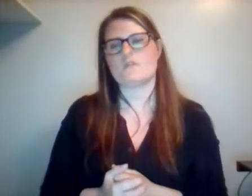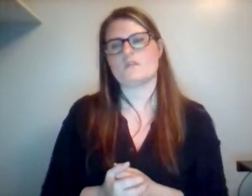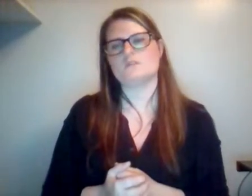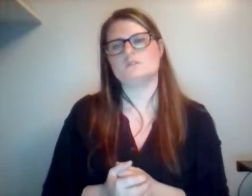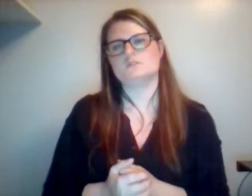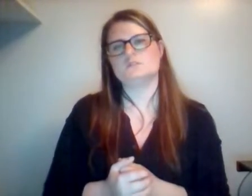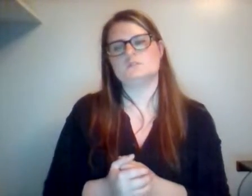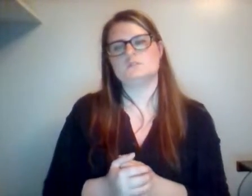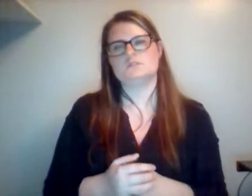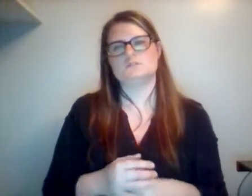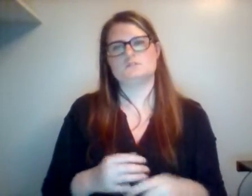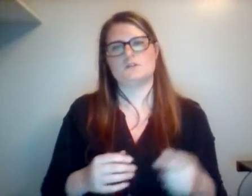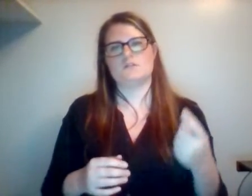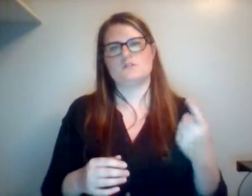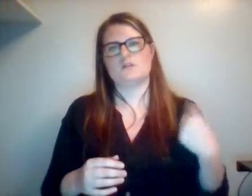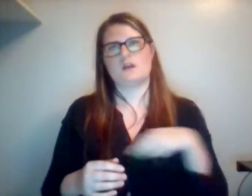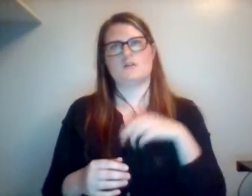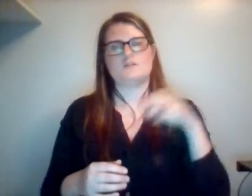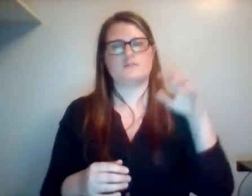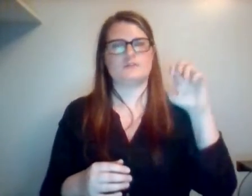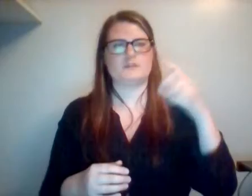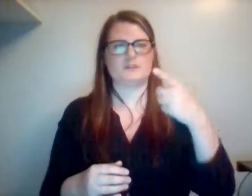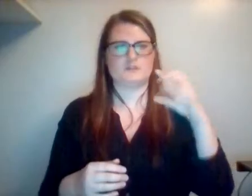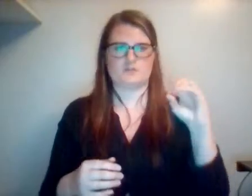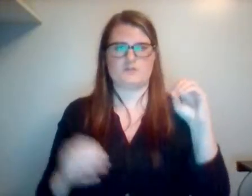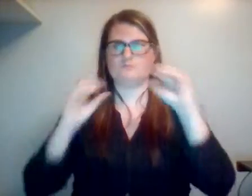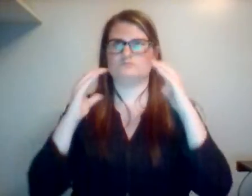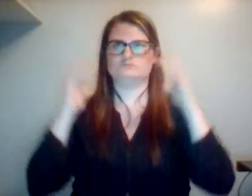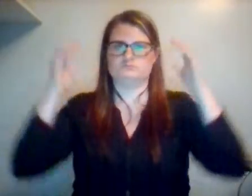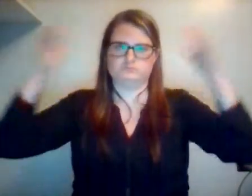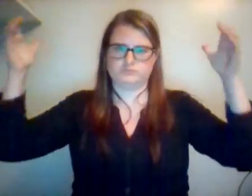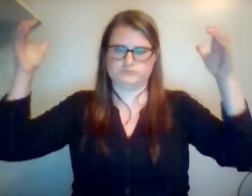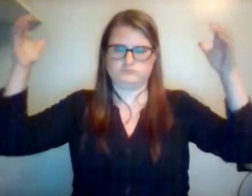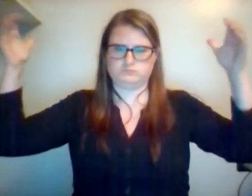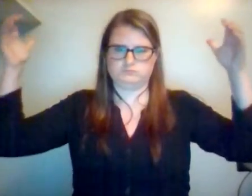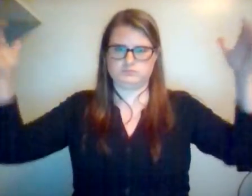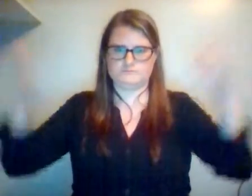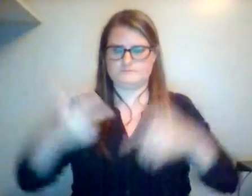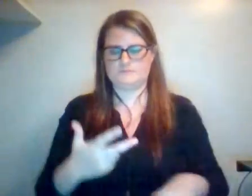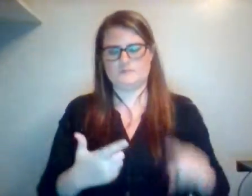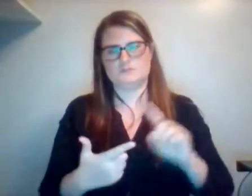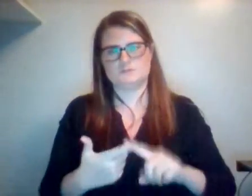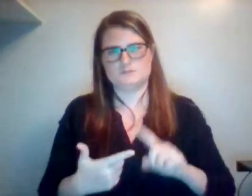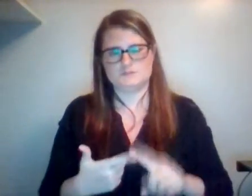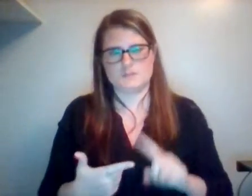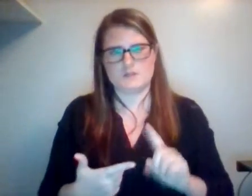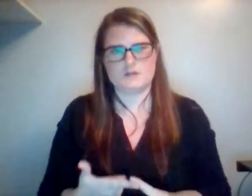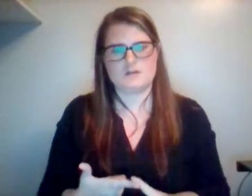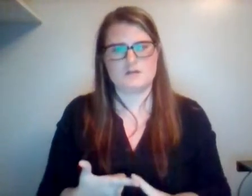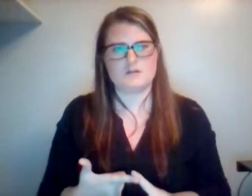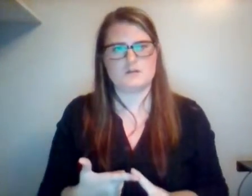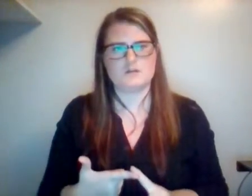think, in our novelty hunger. Second, I think we love to immediately take a bite out of